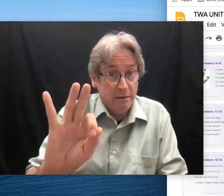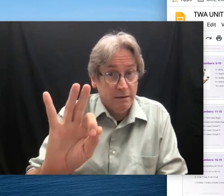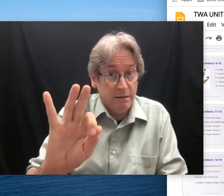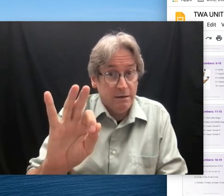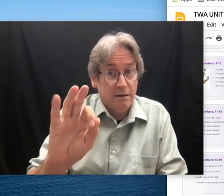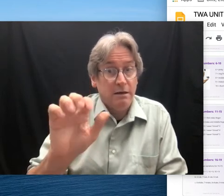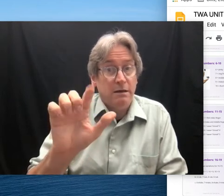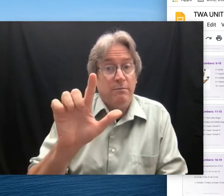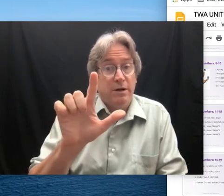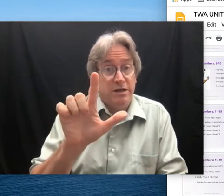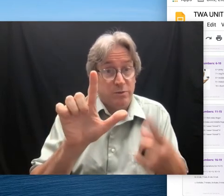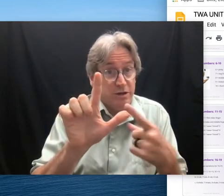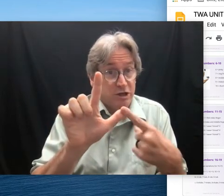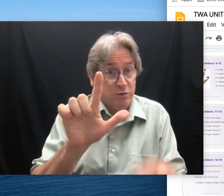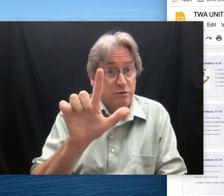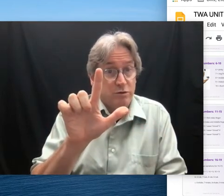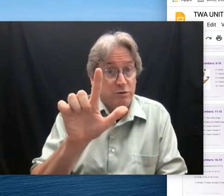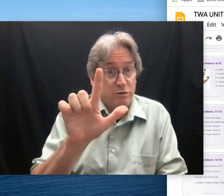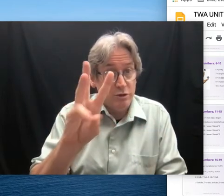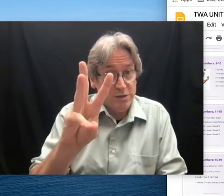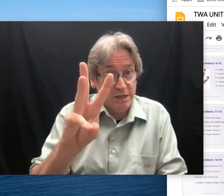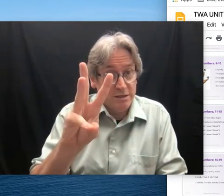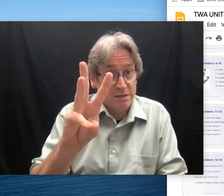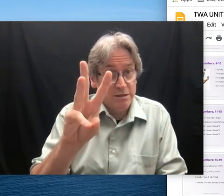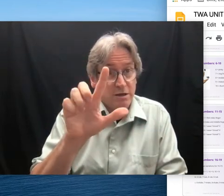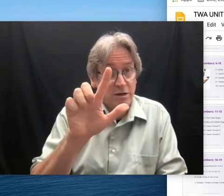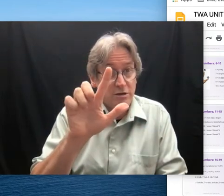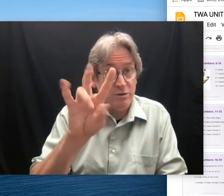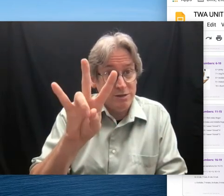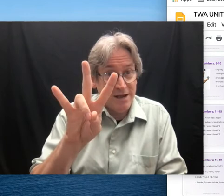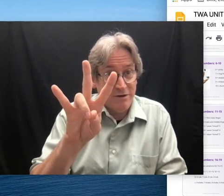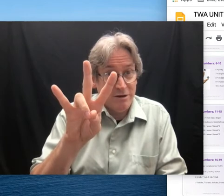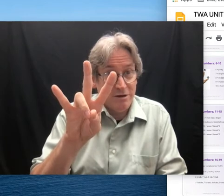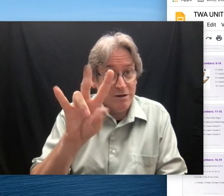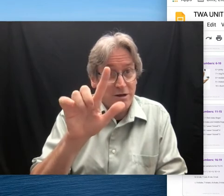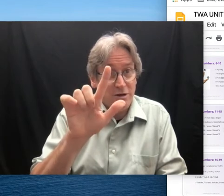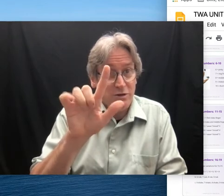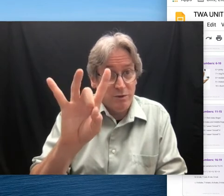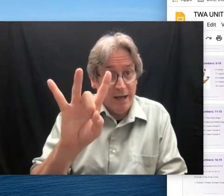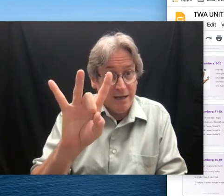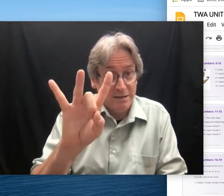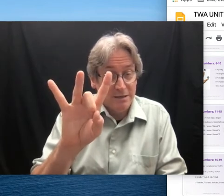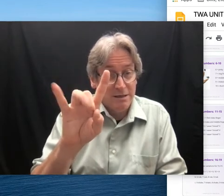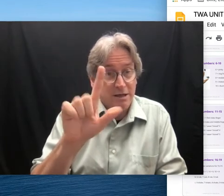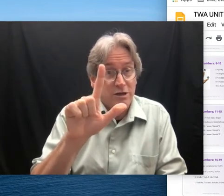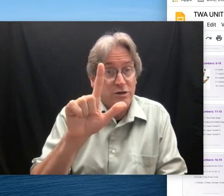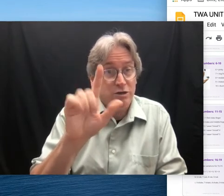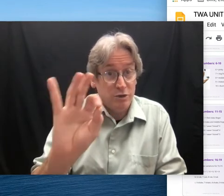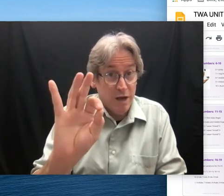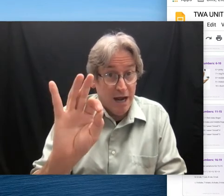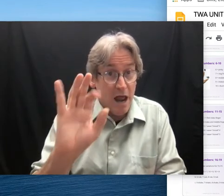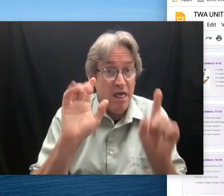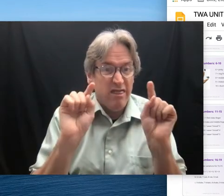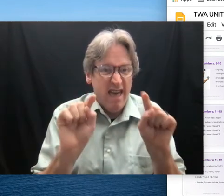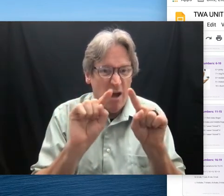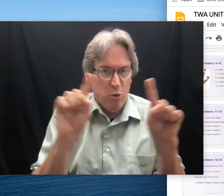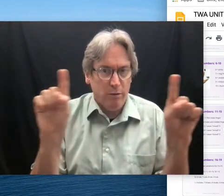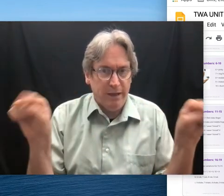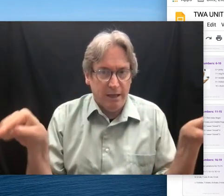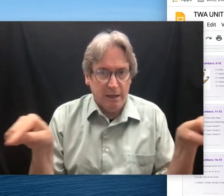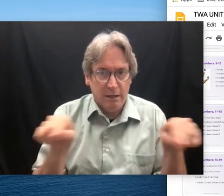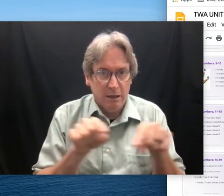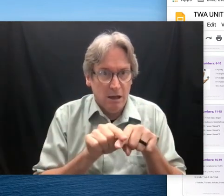9. But it's with the 2. 2, 6, 2, 7, 2, 8, 2, 9.